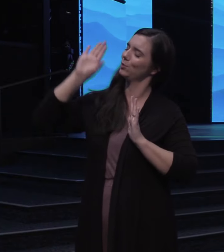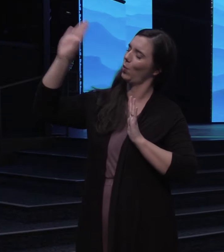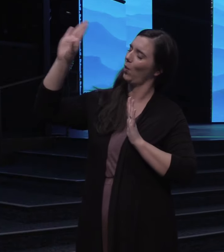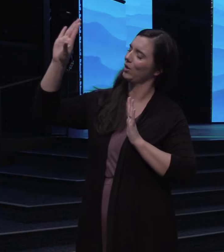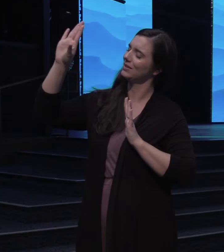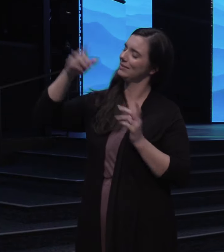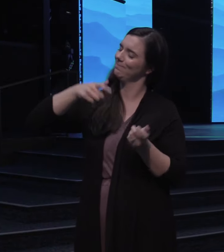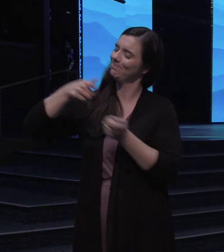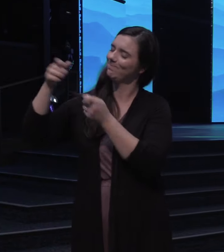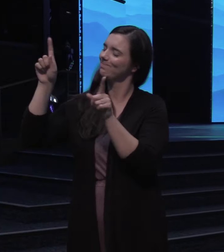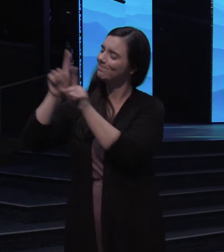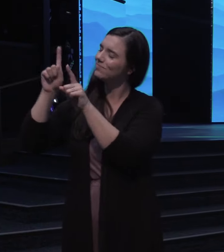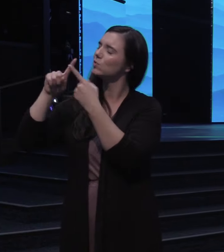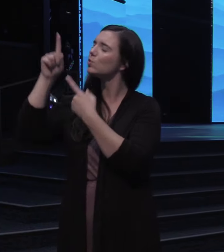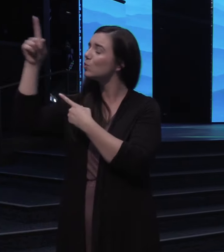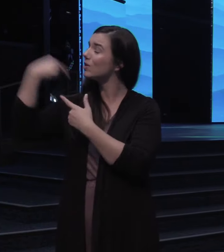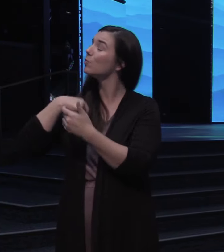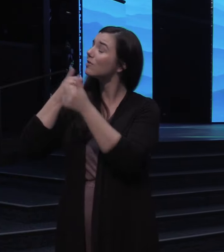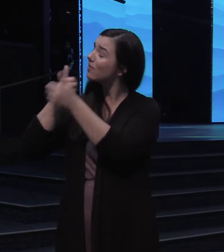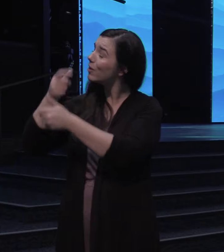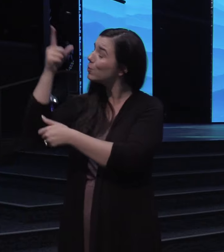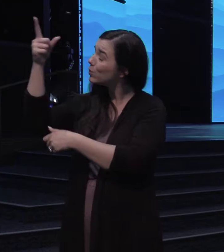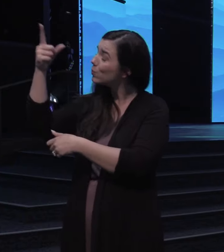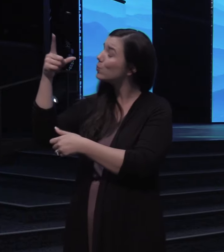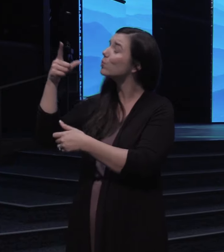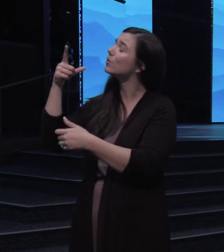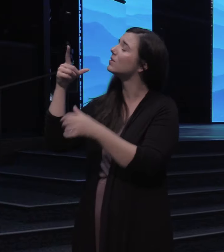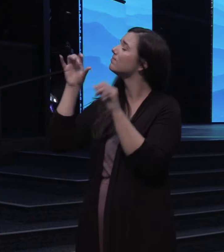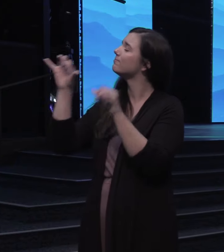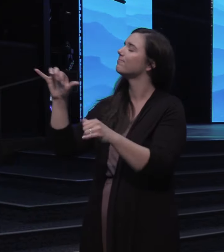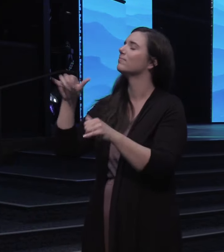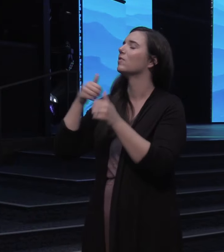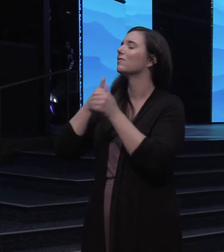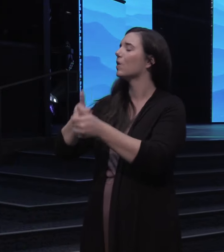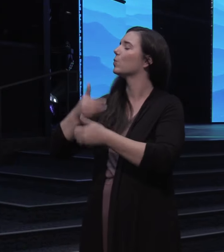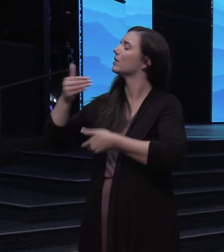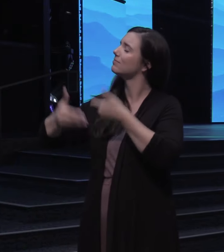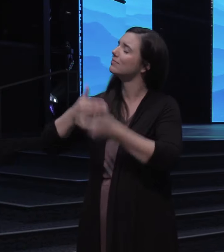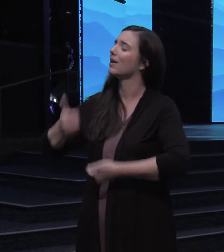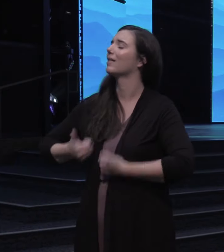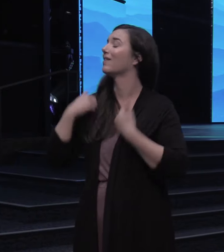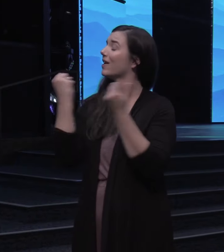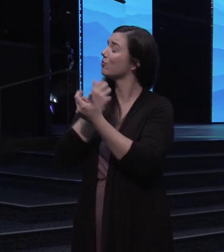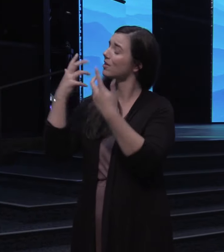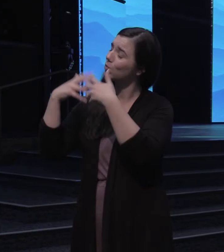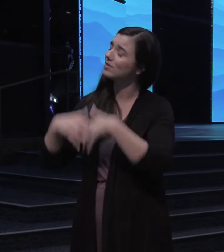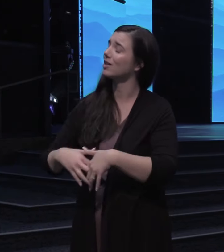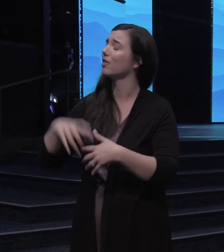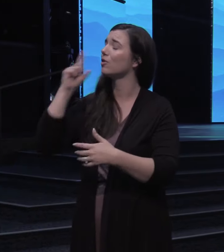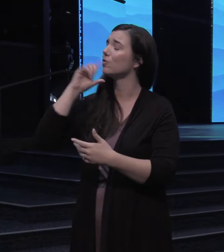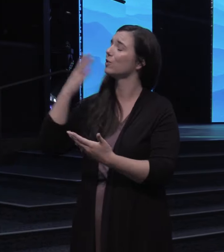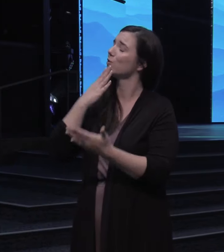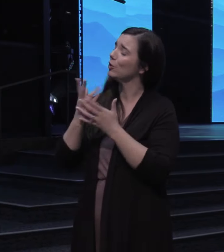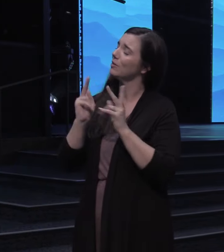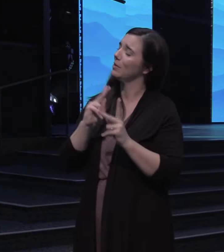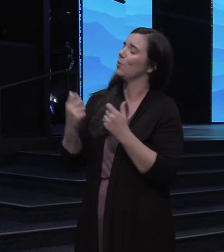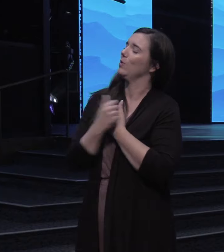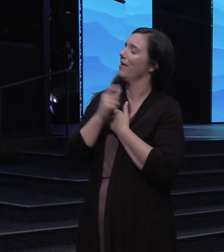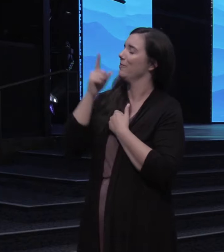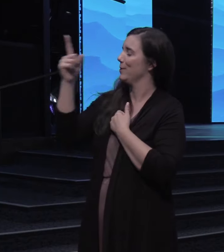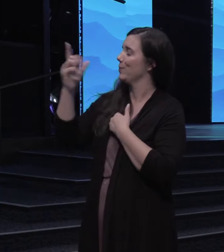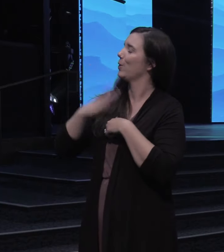us to you. And God, as we follow you, Lord, we're following the footsteps of life where all things work together for the good of those that love you